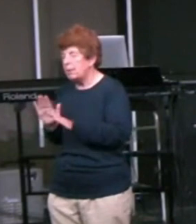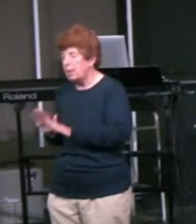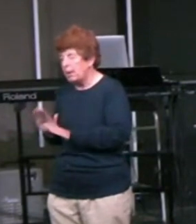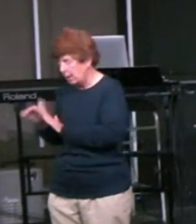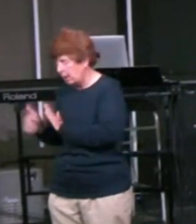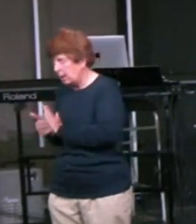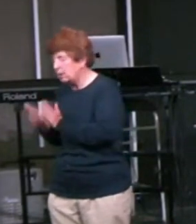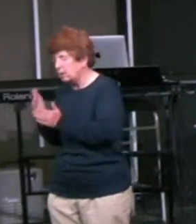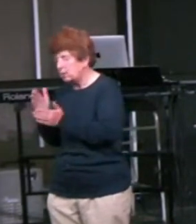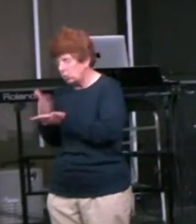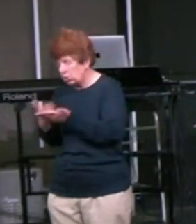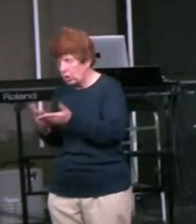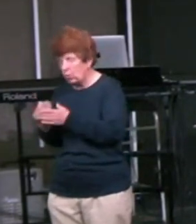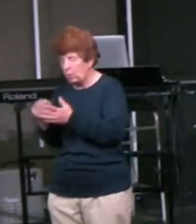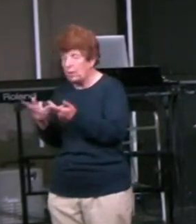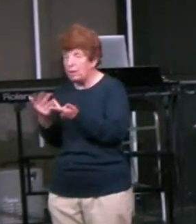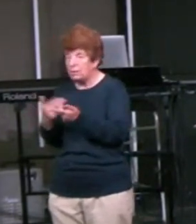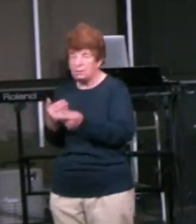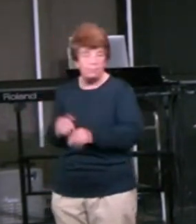to share with others."